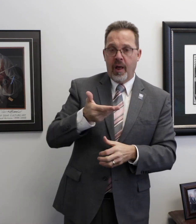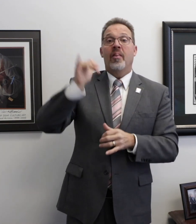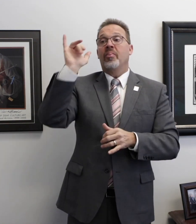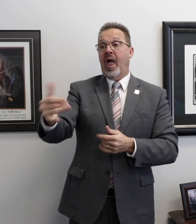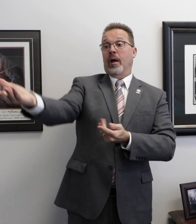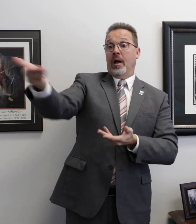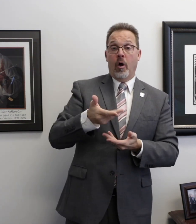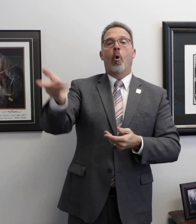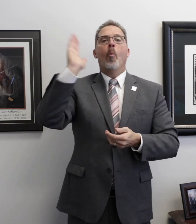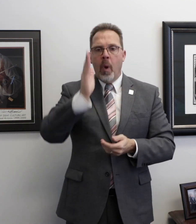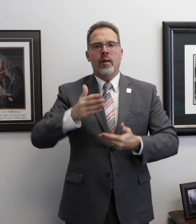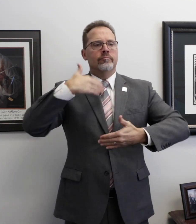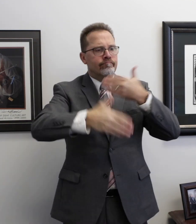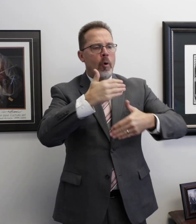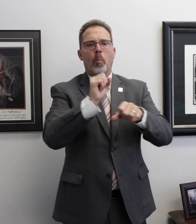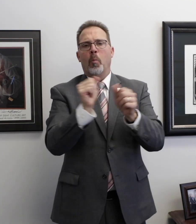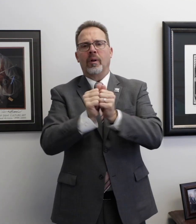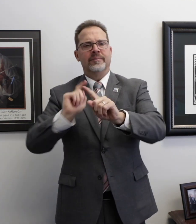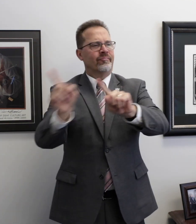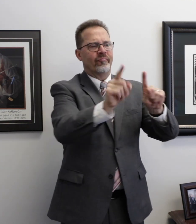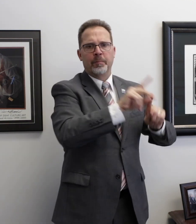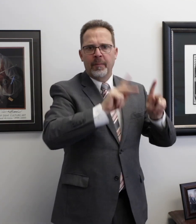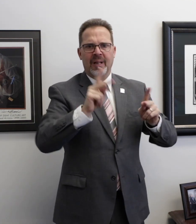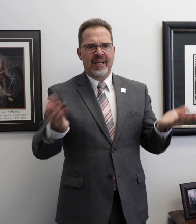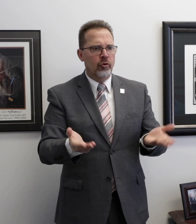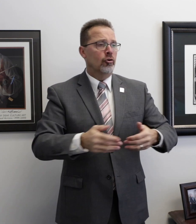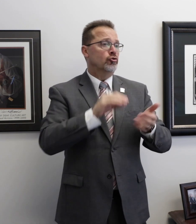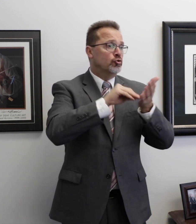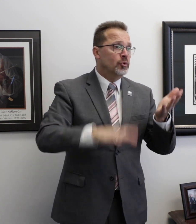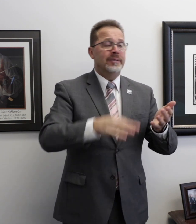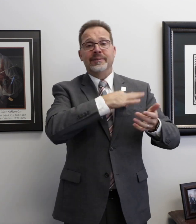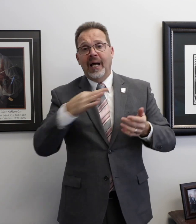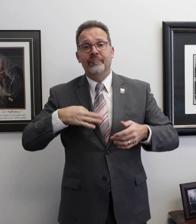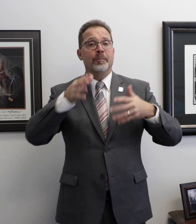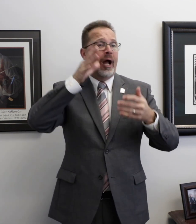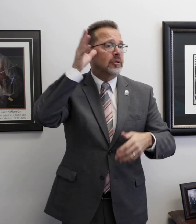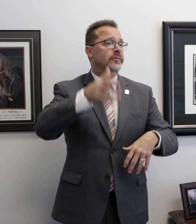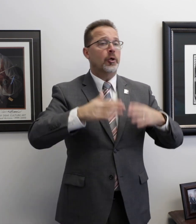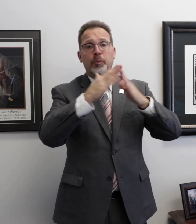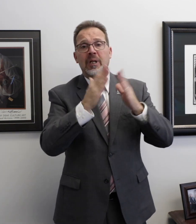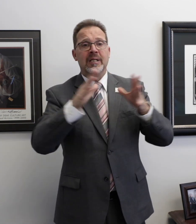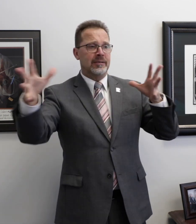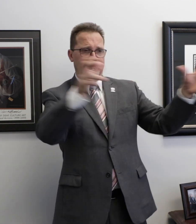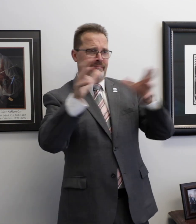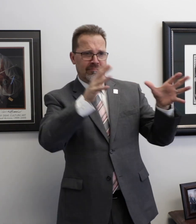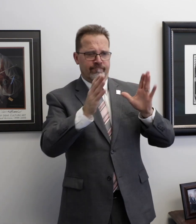going to work with. Once we bring them on board, they will be working with a number of groups, including students, staff, community members,